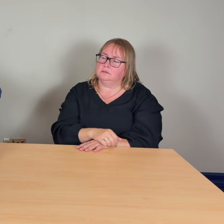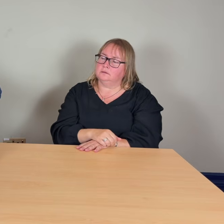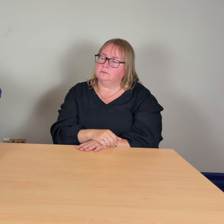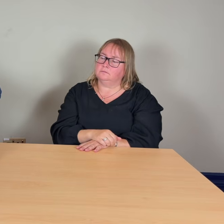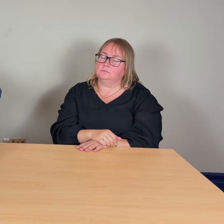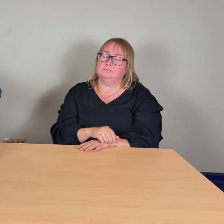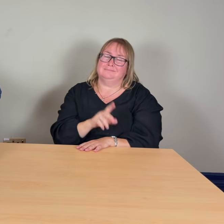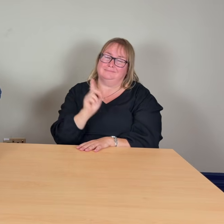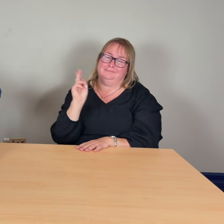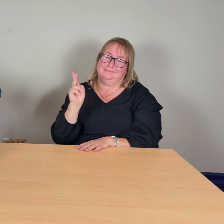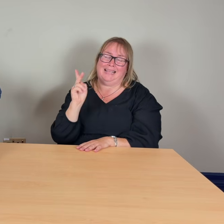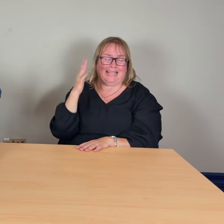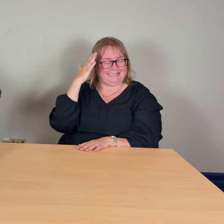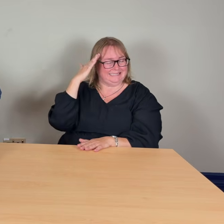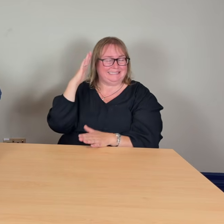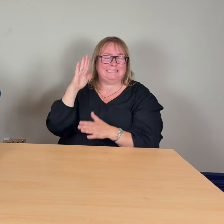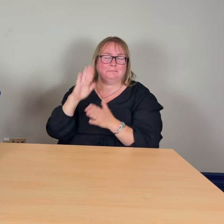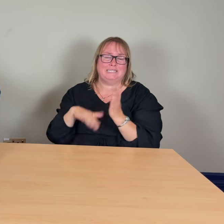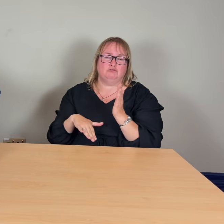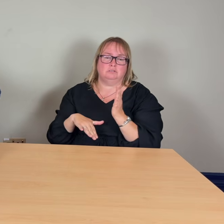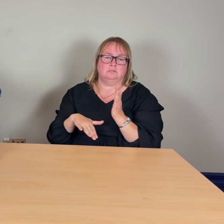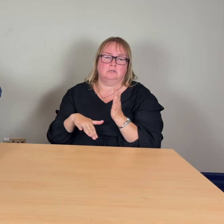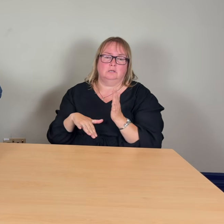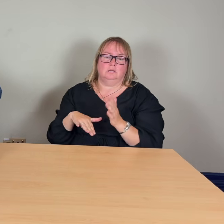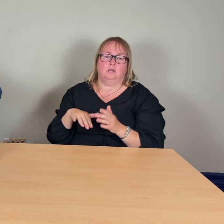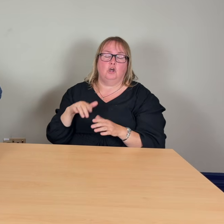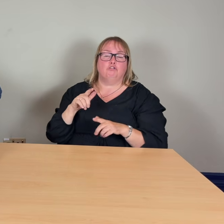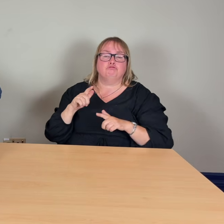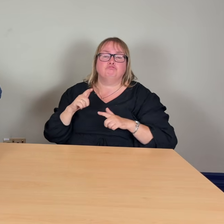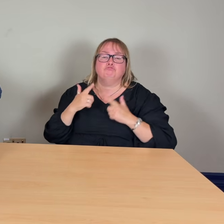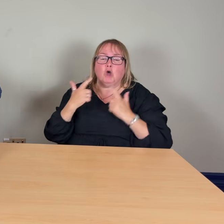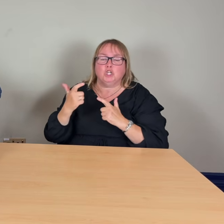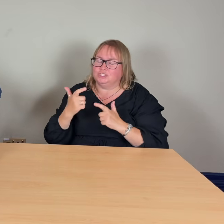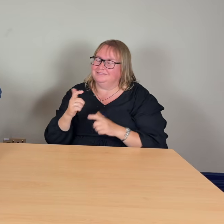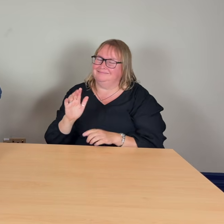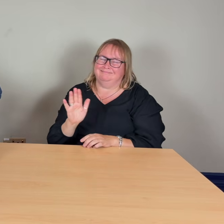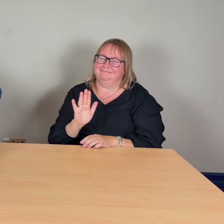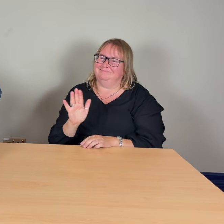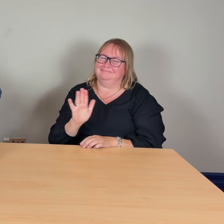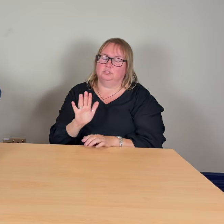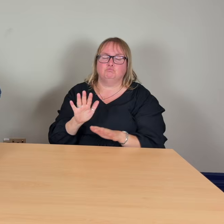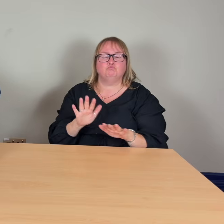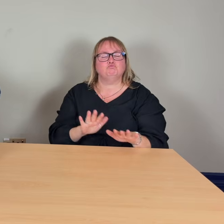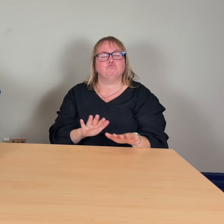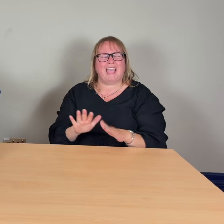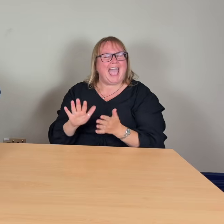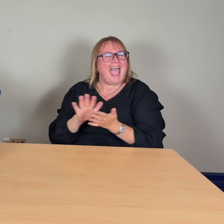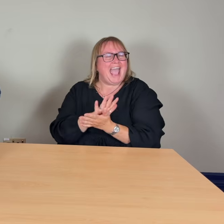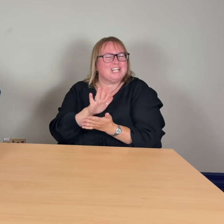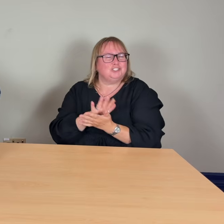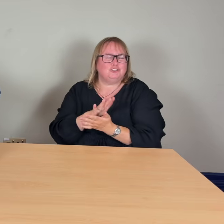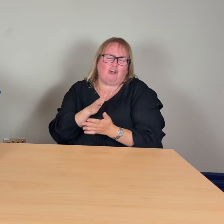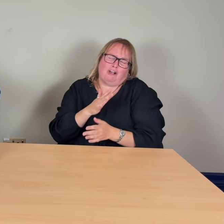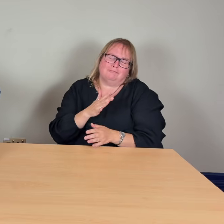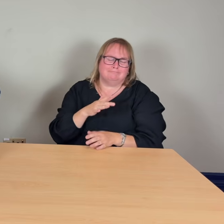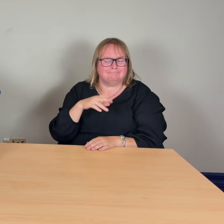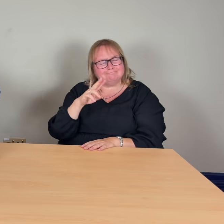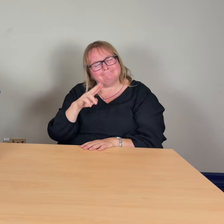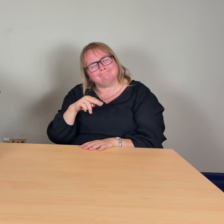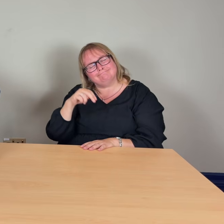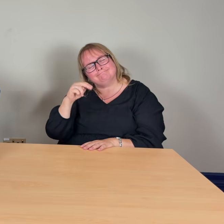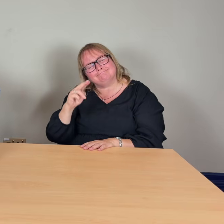take it from us, this is not a stage you want to rush. You want to be enjoying the process of making your beautiful